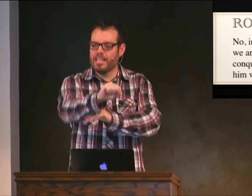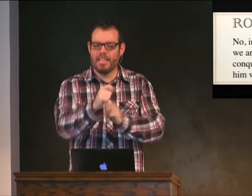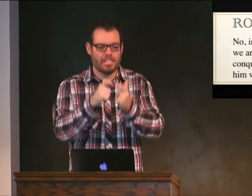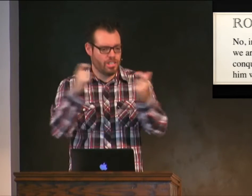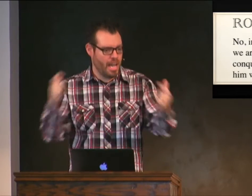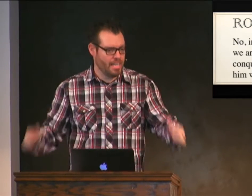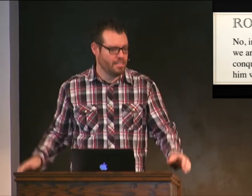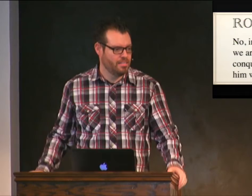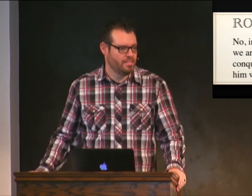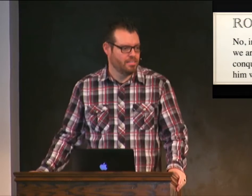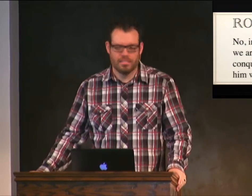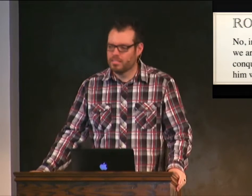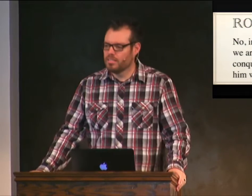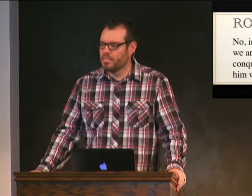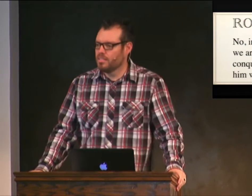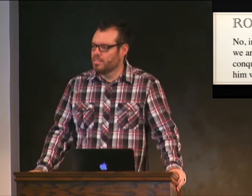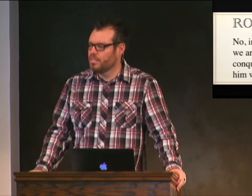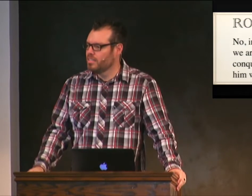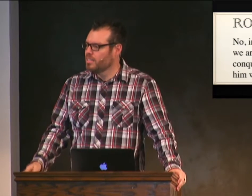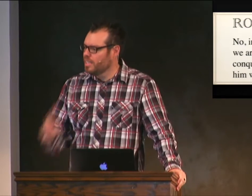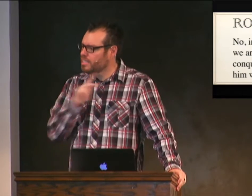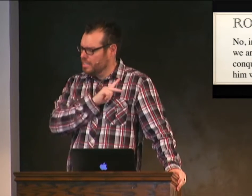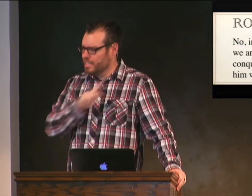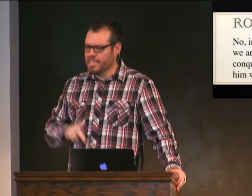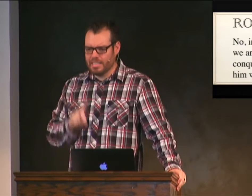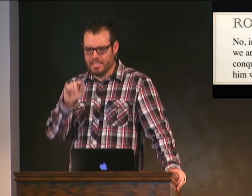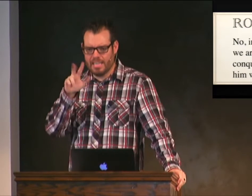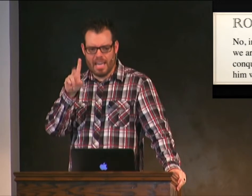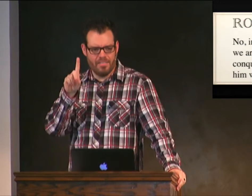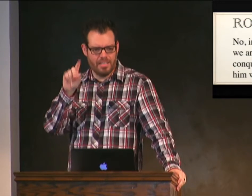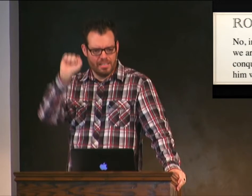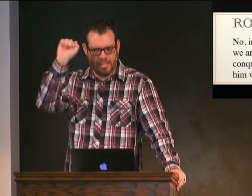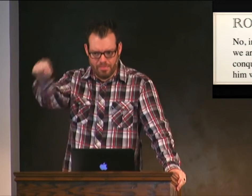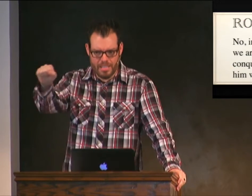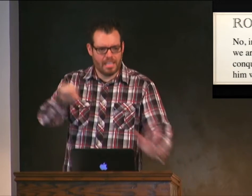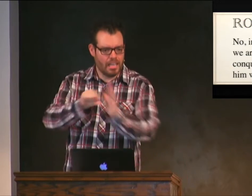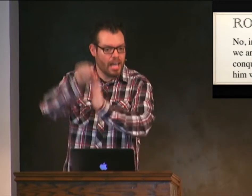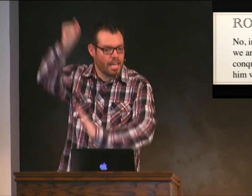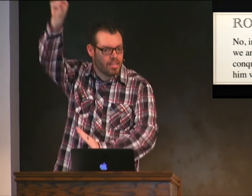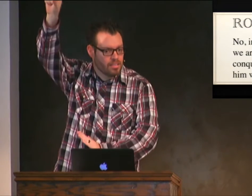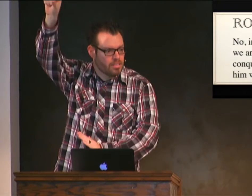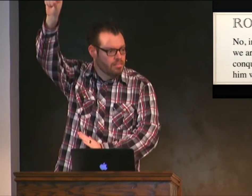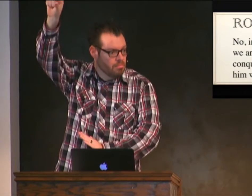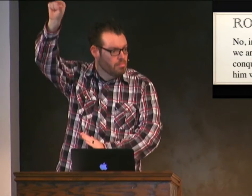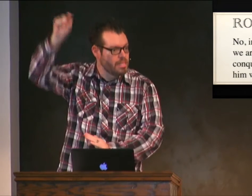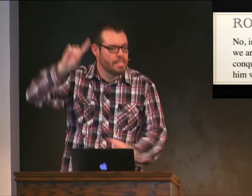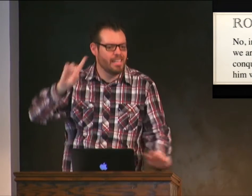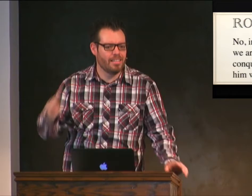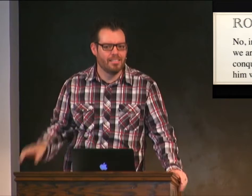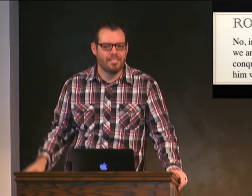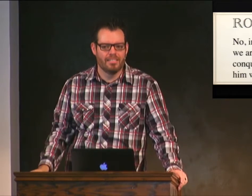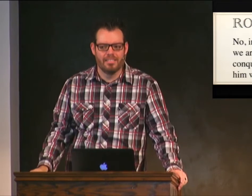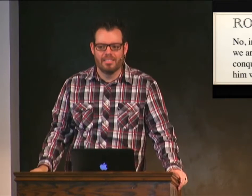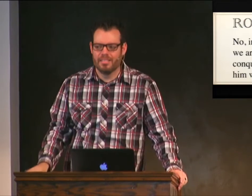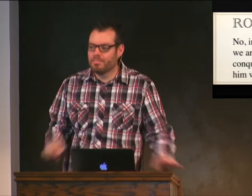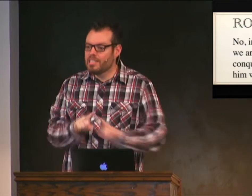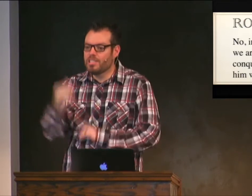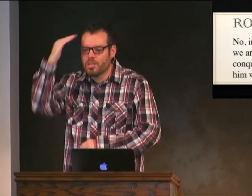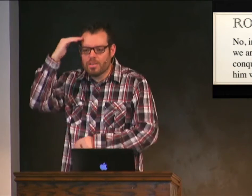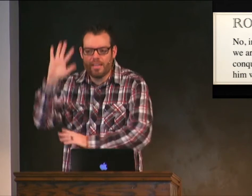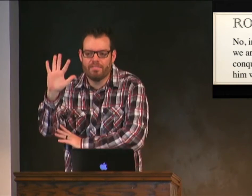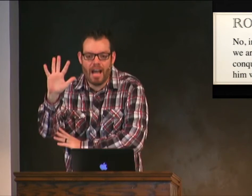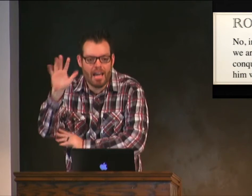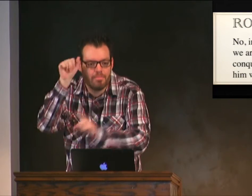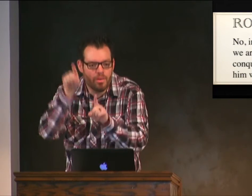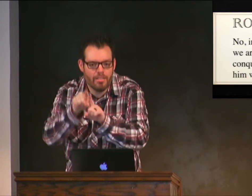I defeated that giant. And it said King David defeated Goliath. He did. But